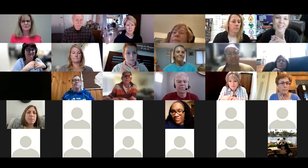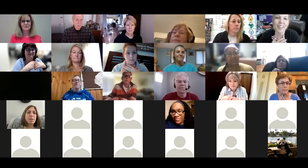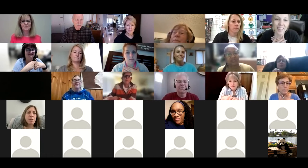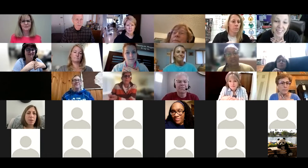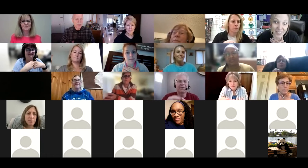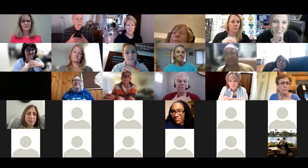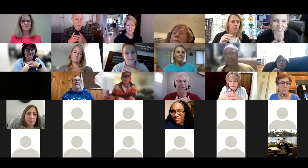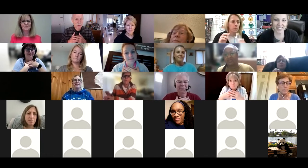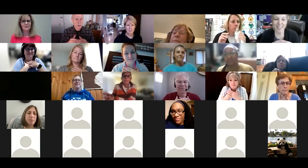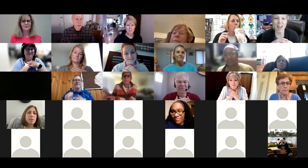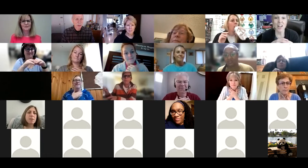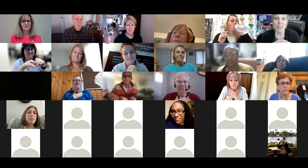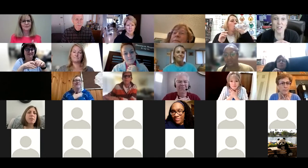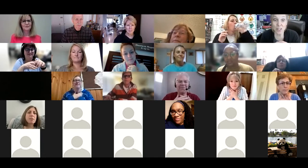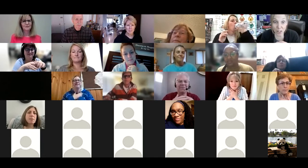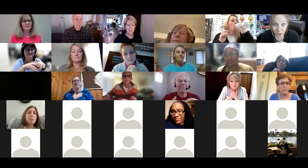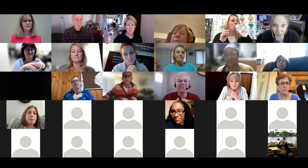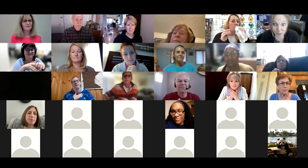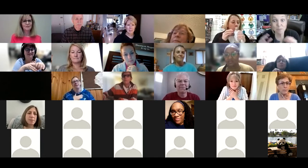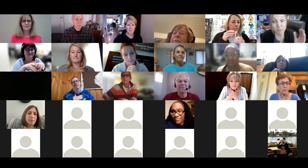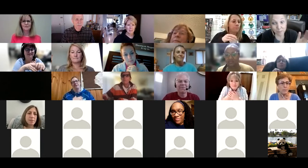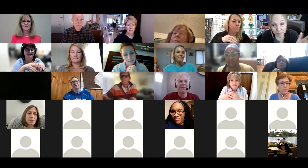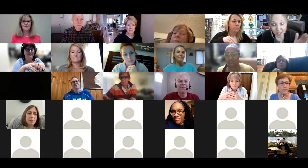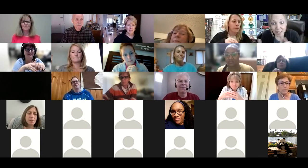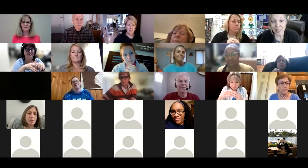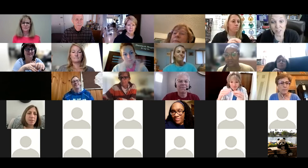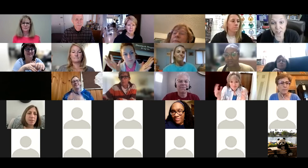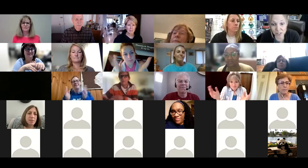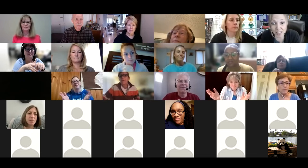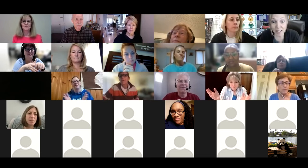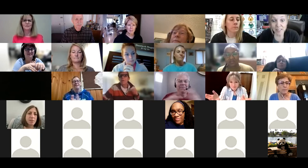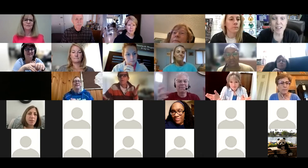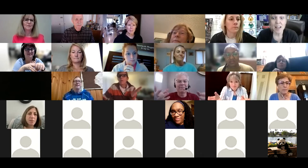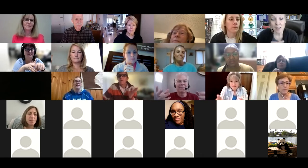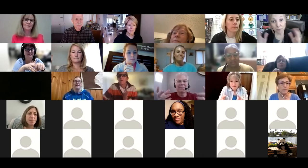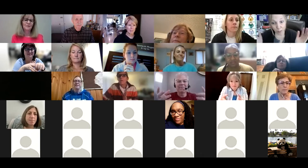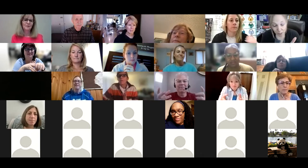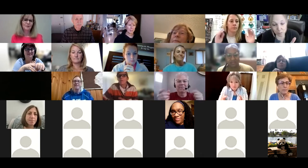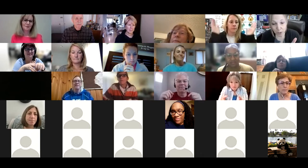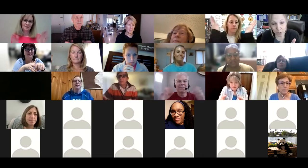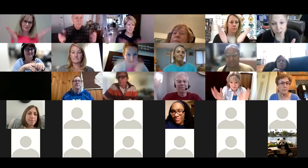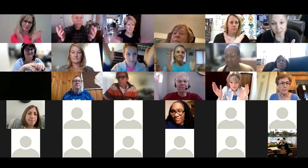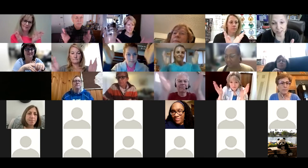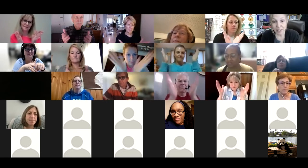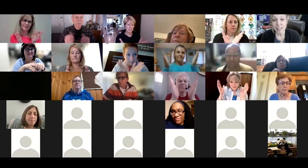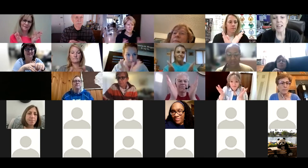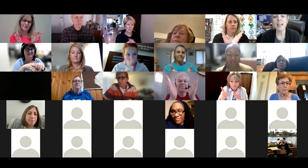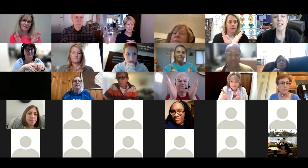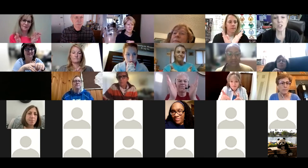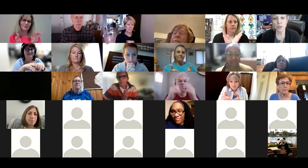Thank you, coach. You're welcome. So, if I understand, the funnel approach is to